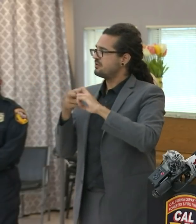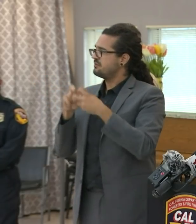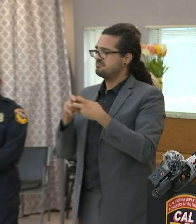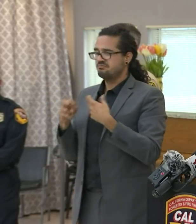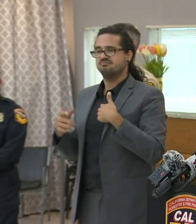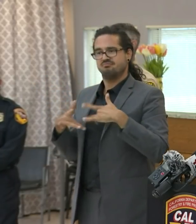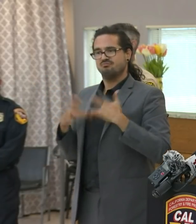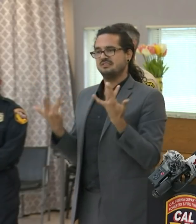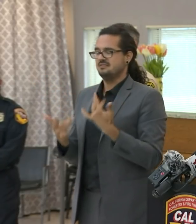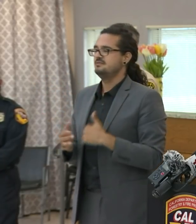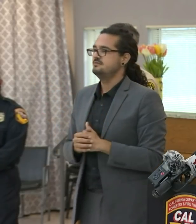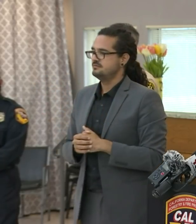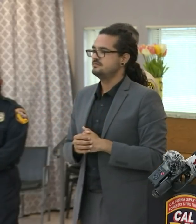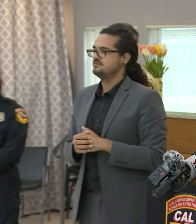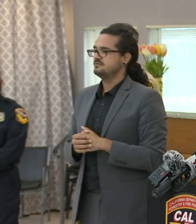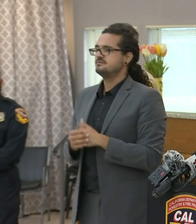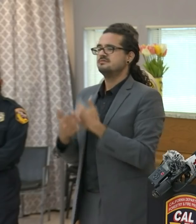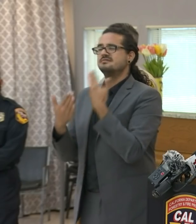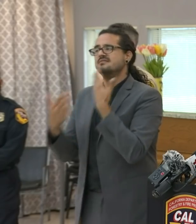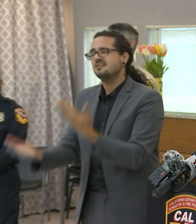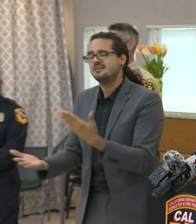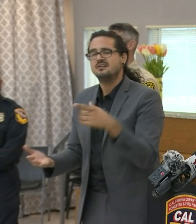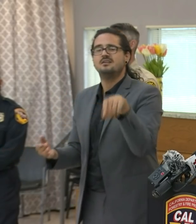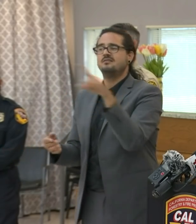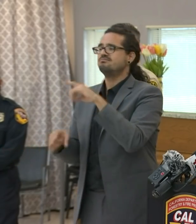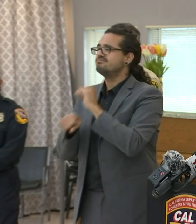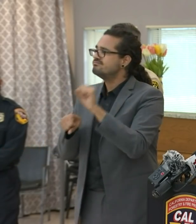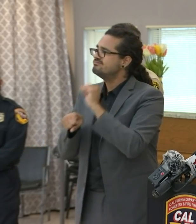Thank you again for everybody's cooperation and patience.